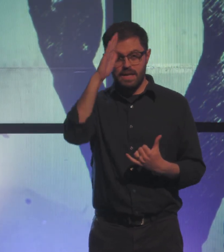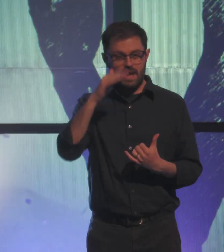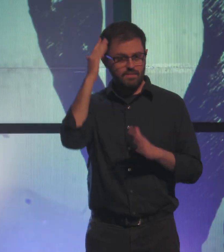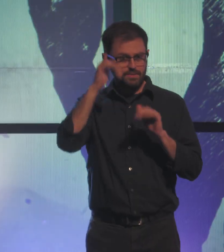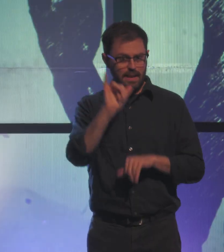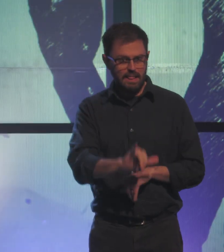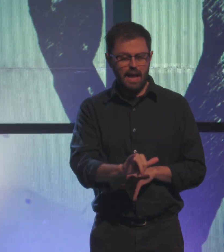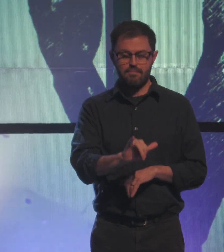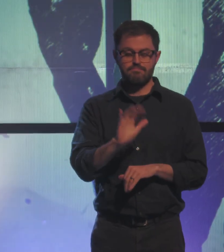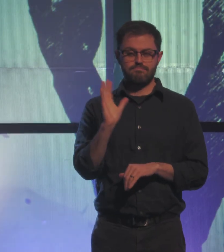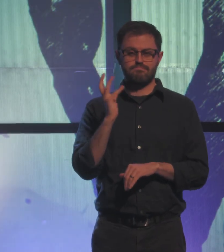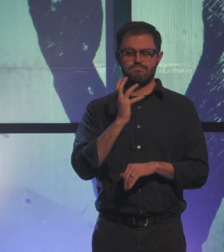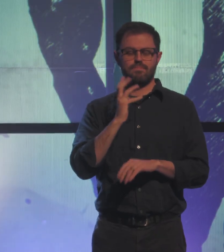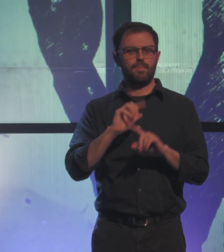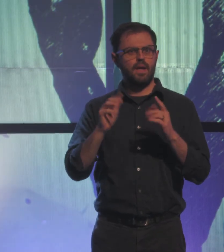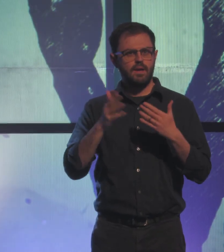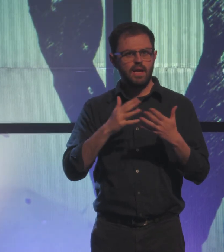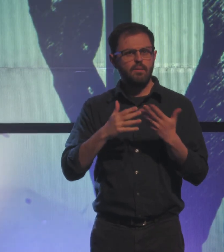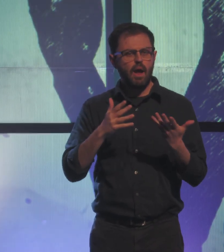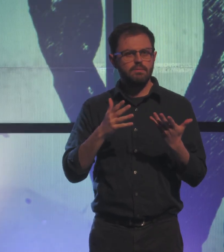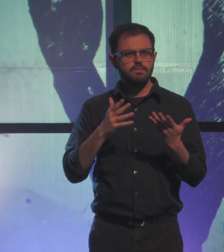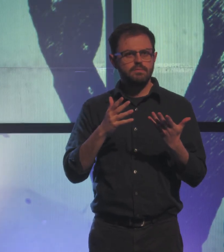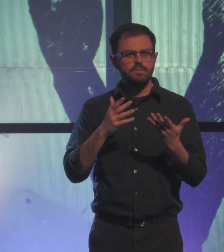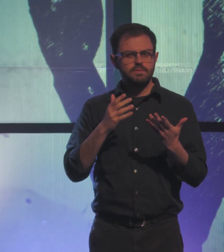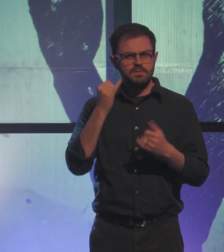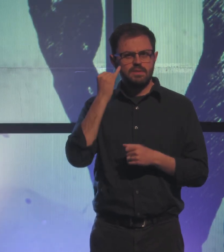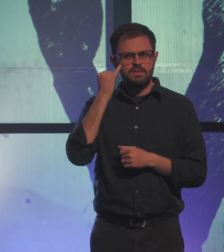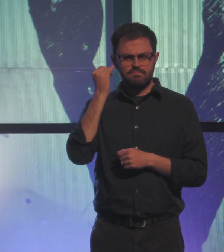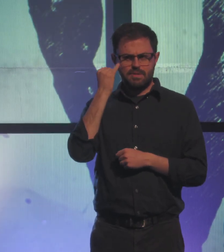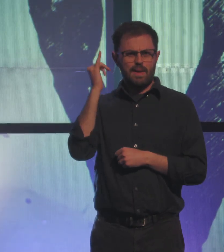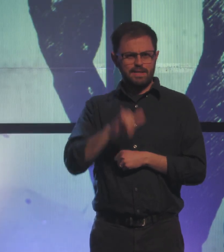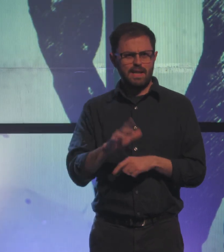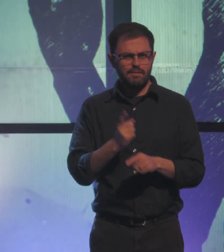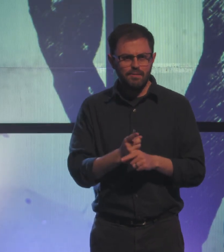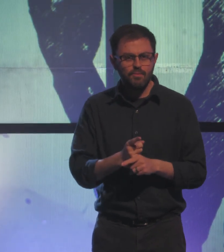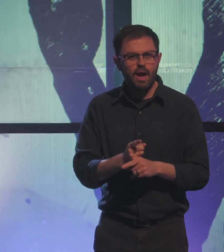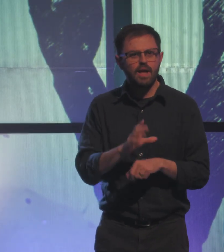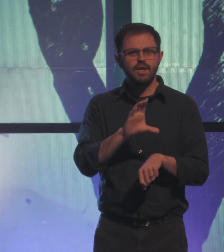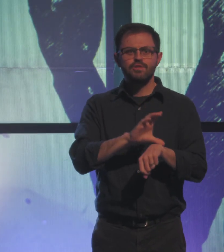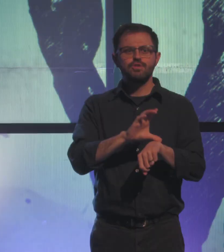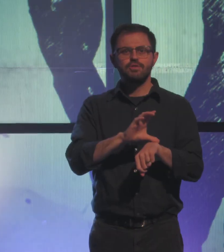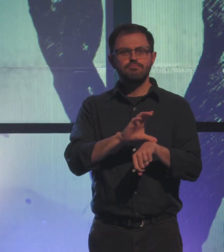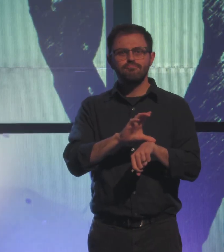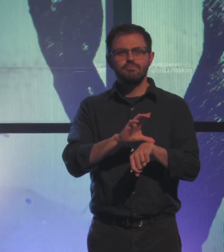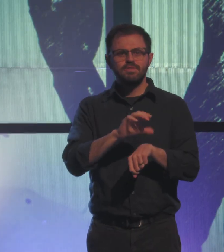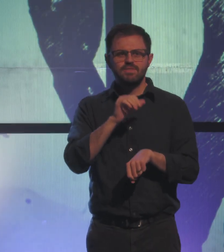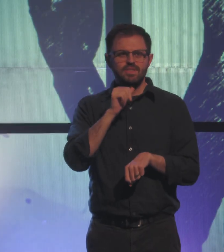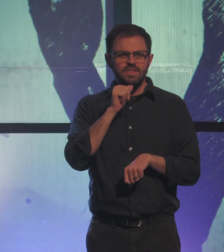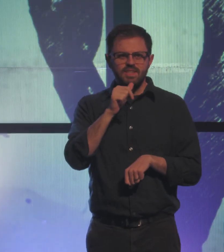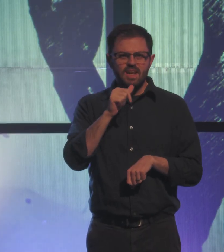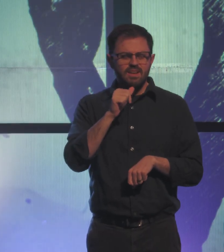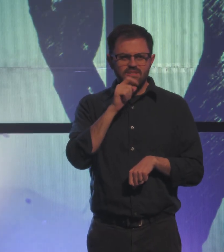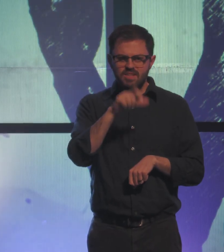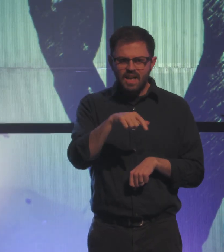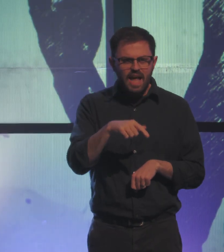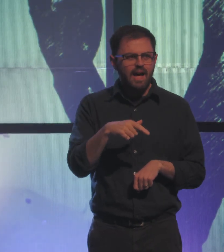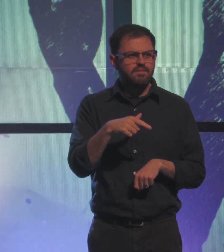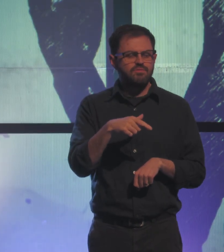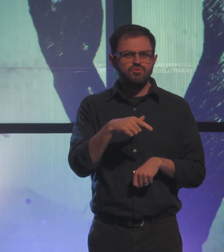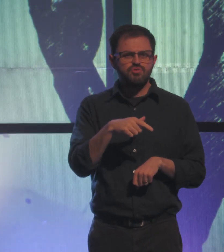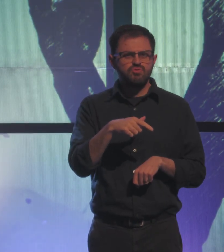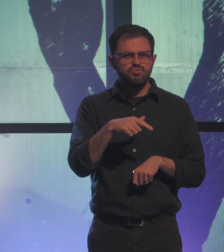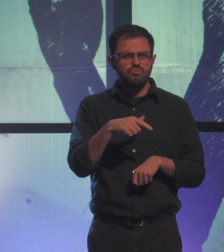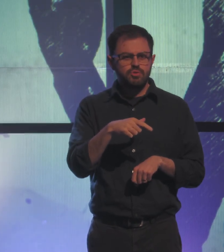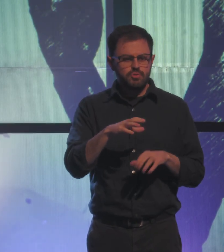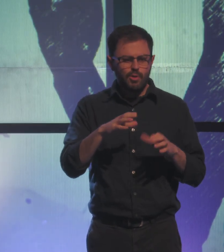Imagine that. But imagine that, churches, they don't have to be spaces that perpetuate othering.